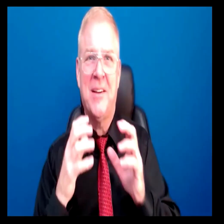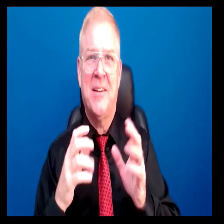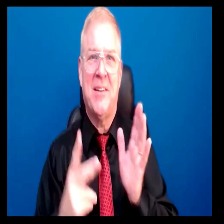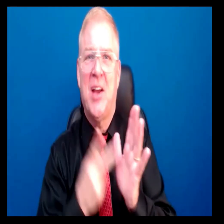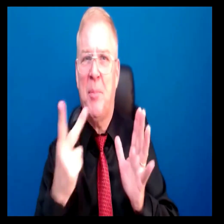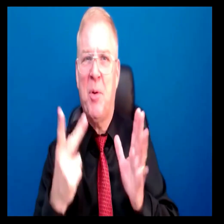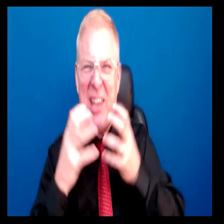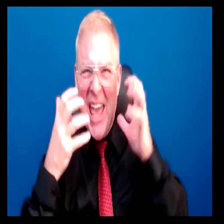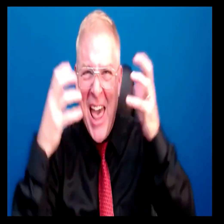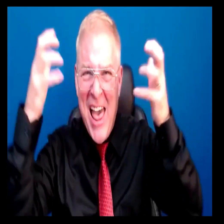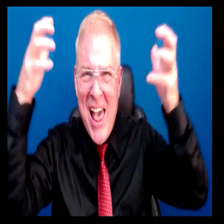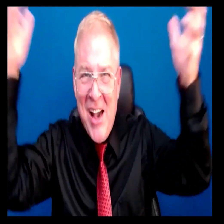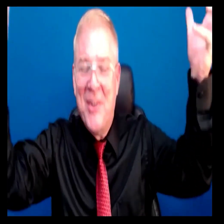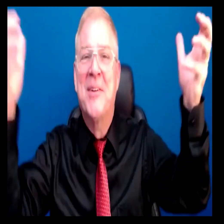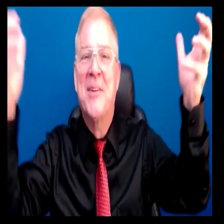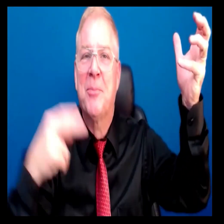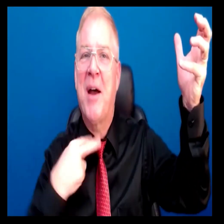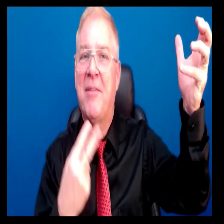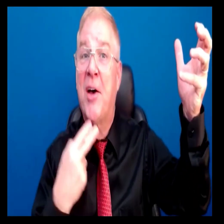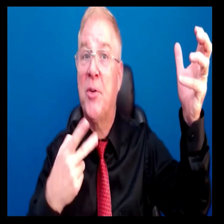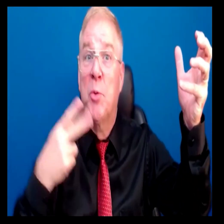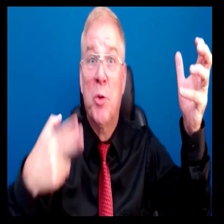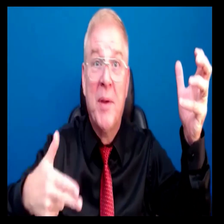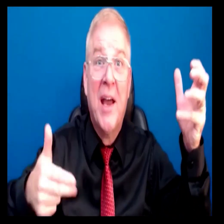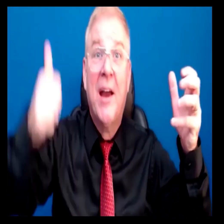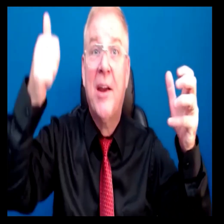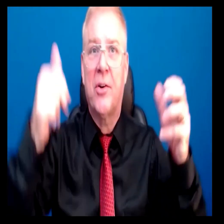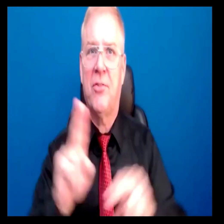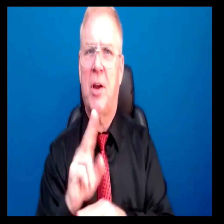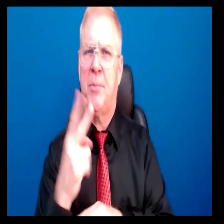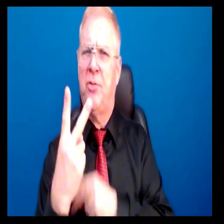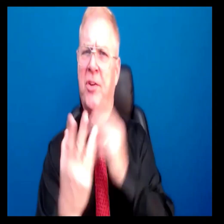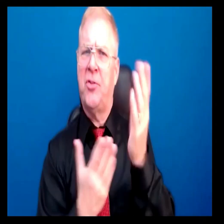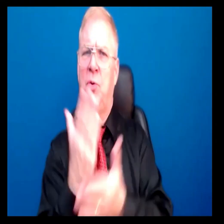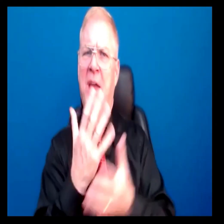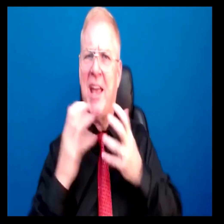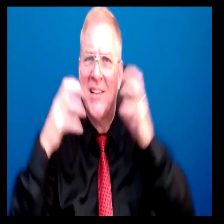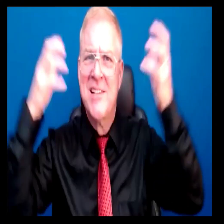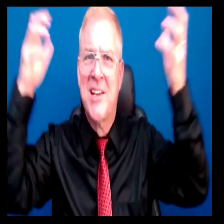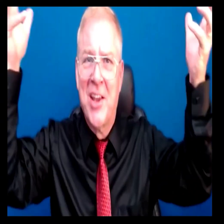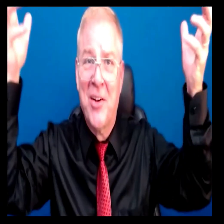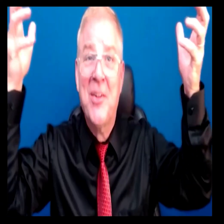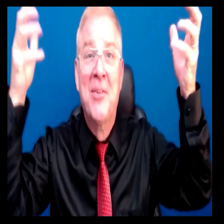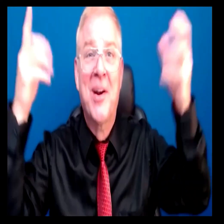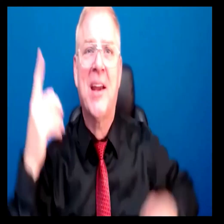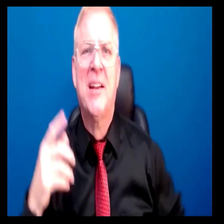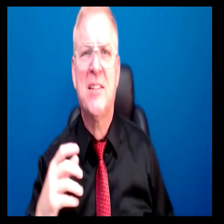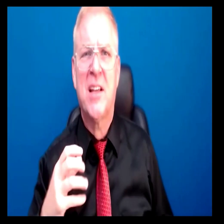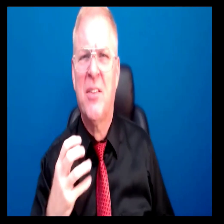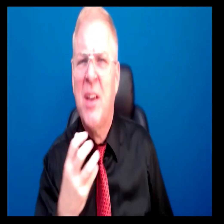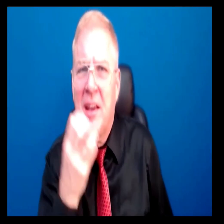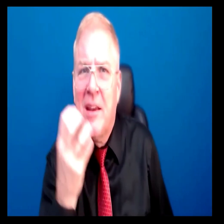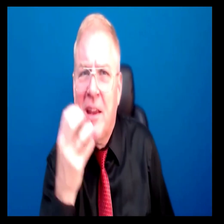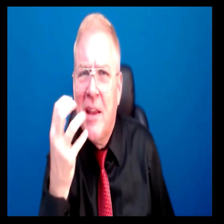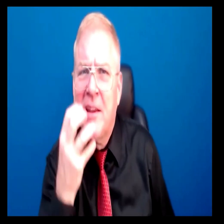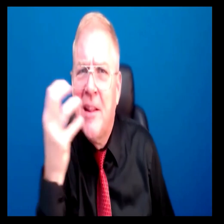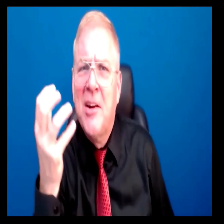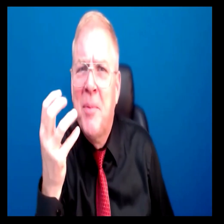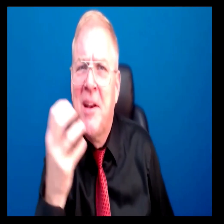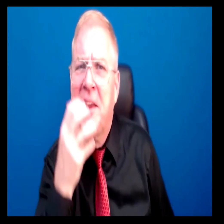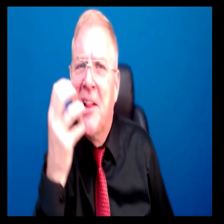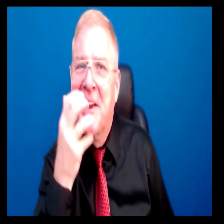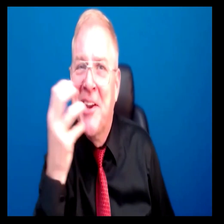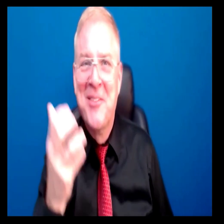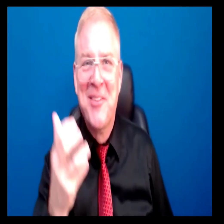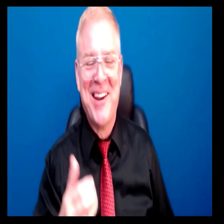Yeah. Double. Yeah. So my volume would be higher if I'm using 2 hands to yell, right? Instead of a